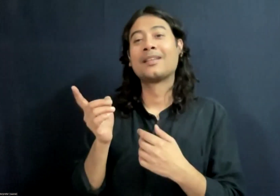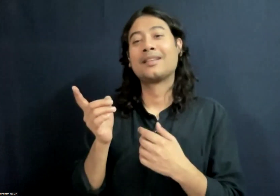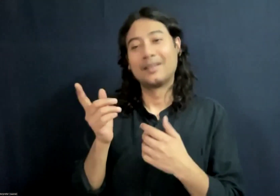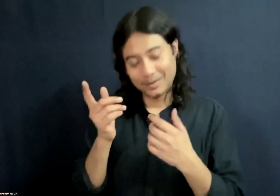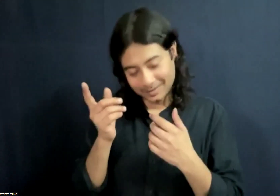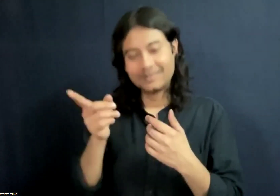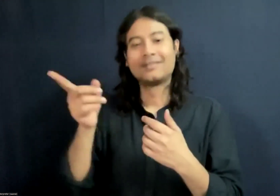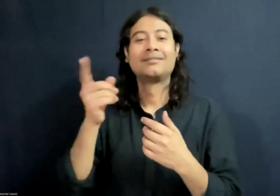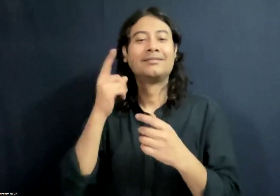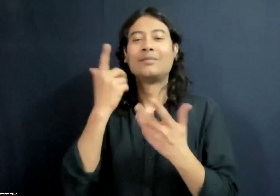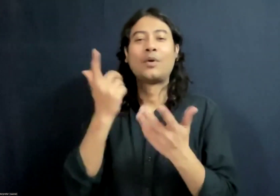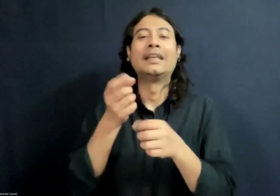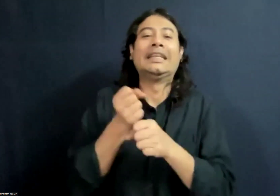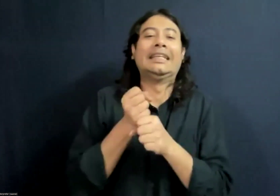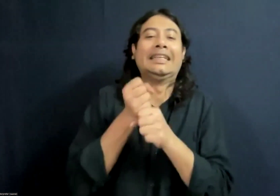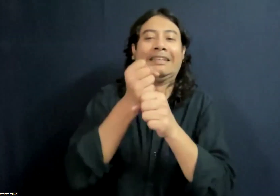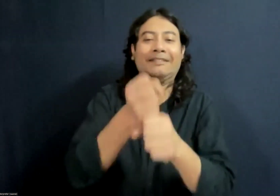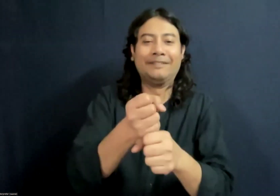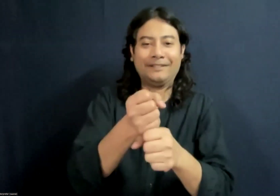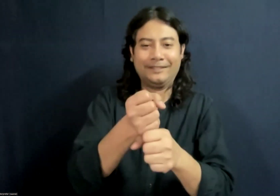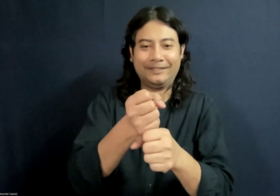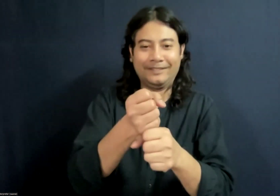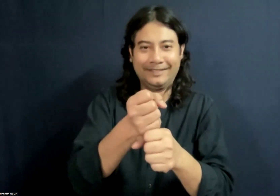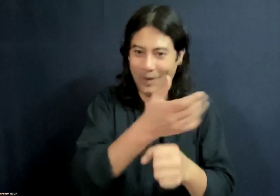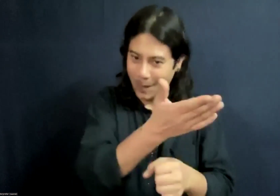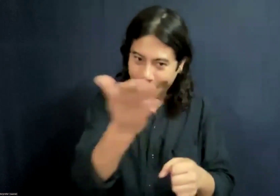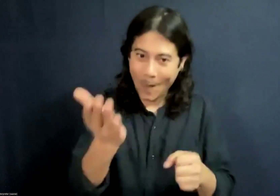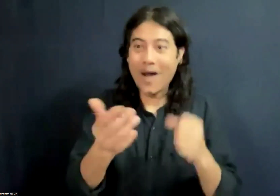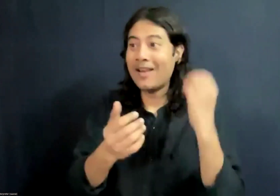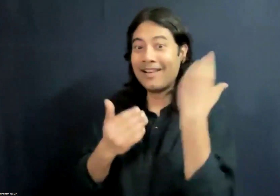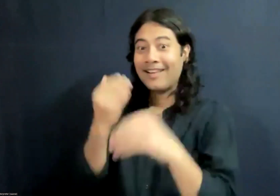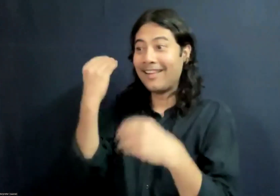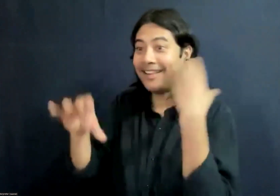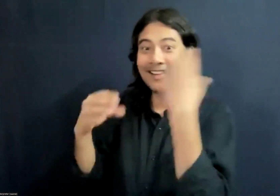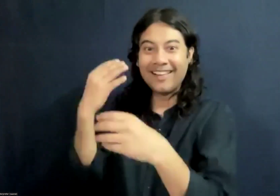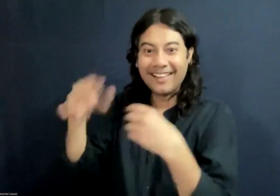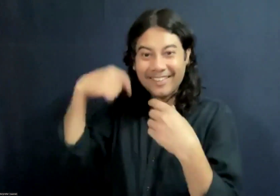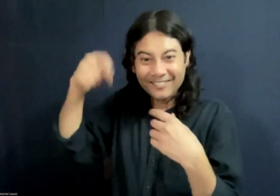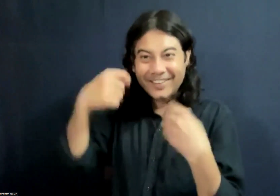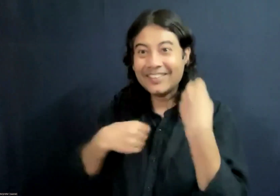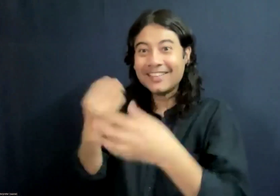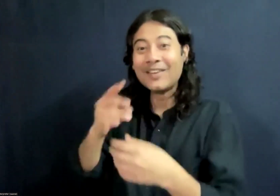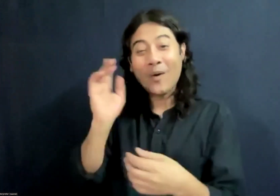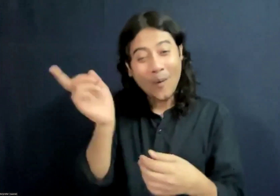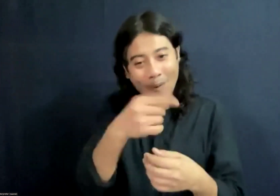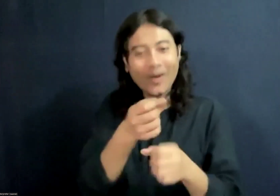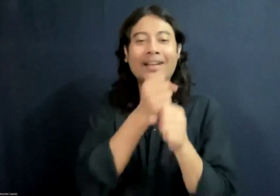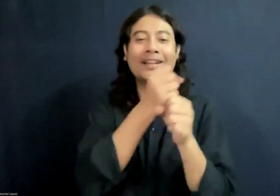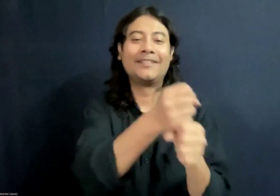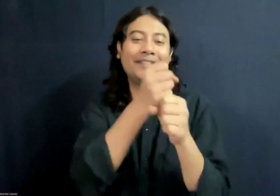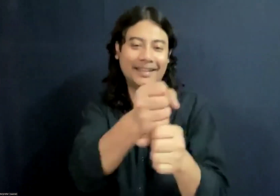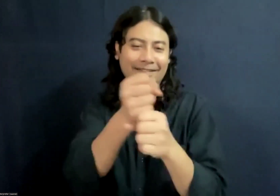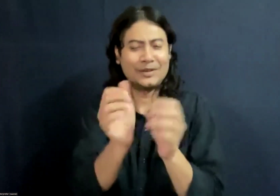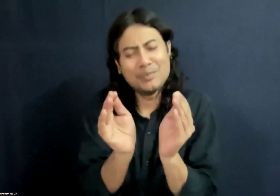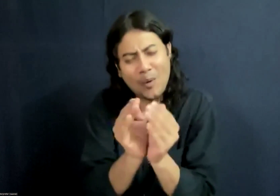gift. And I would appreciate if you can send me your address, uh,